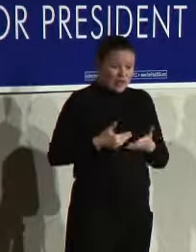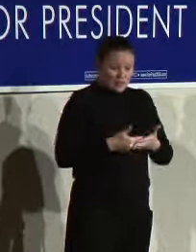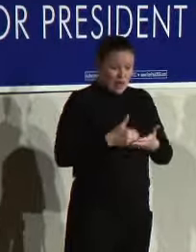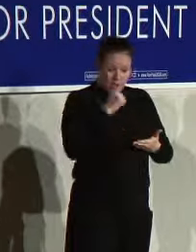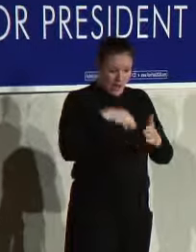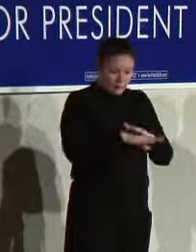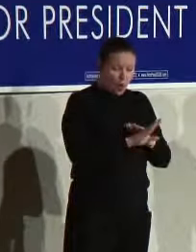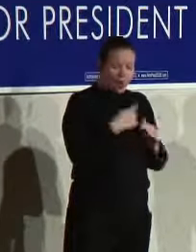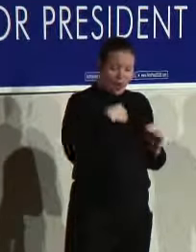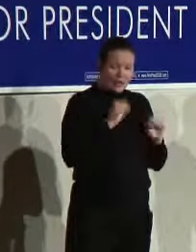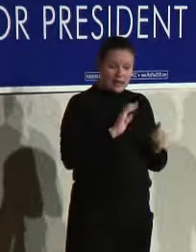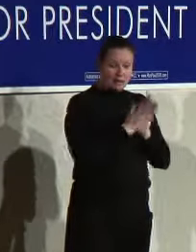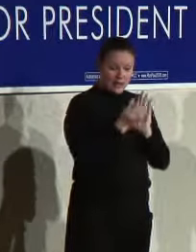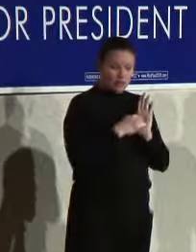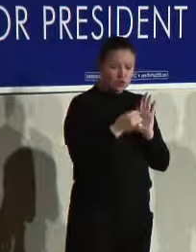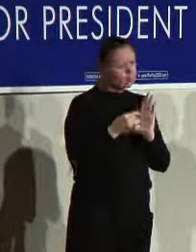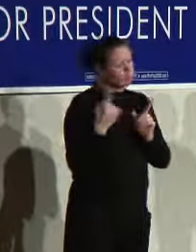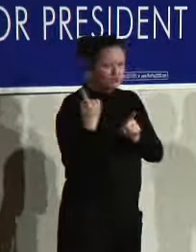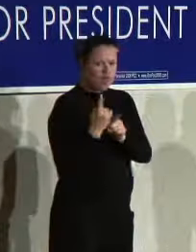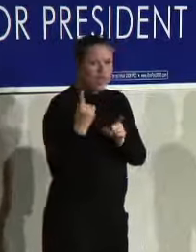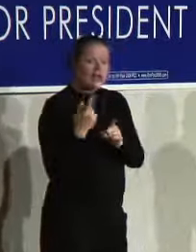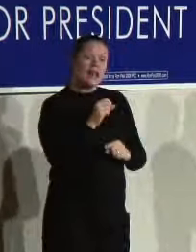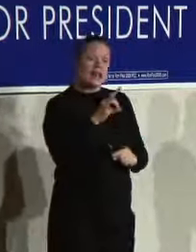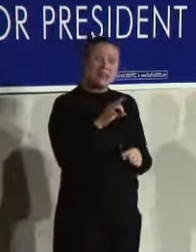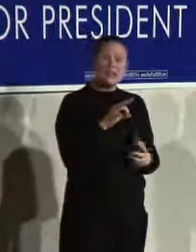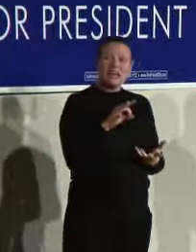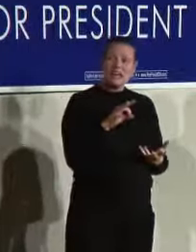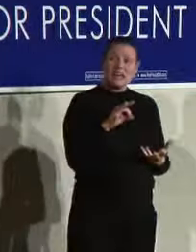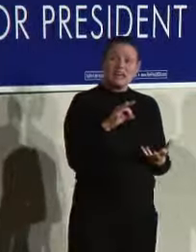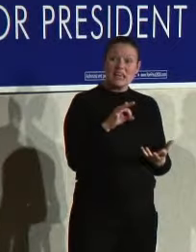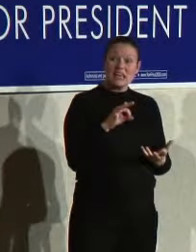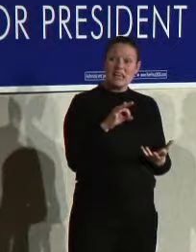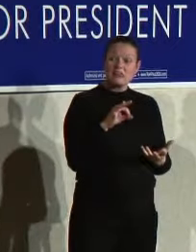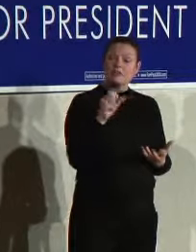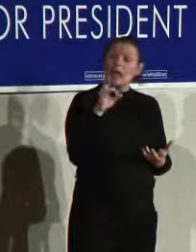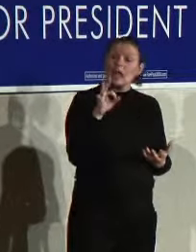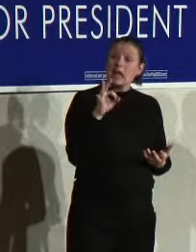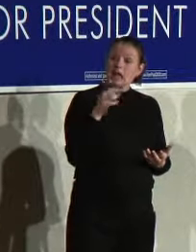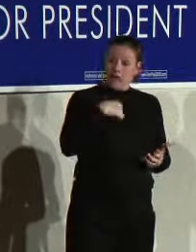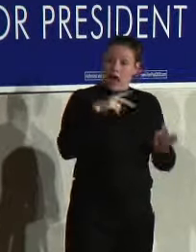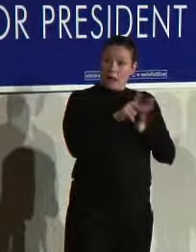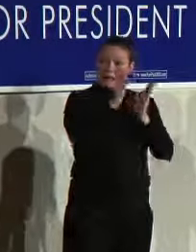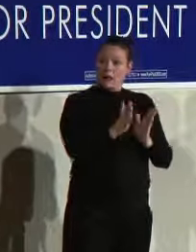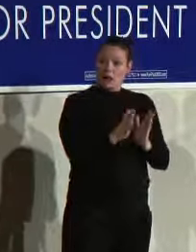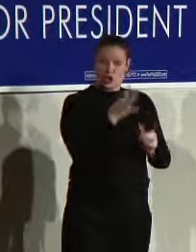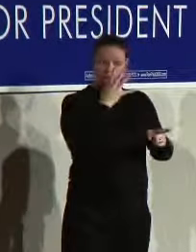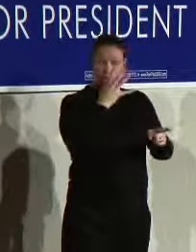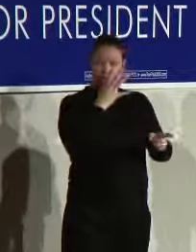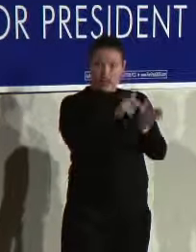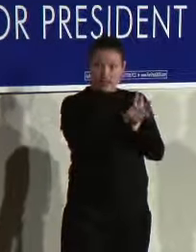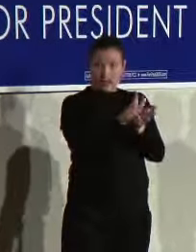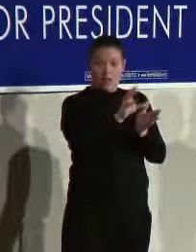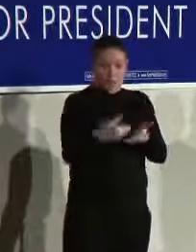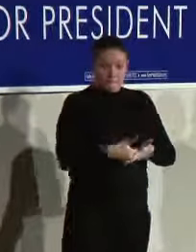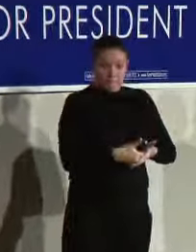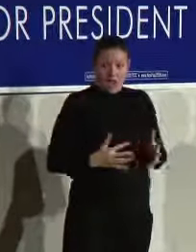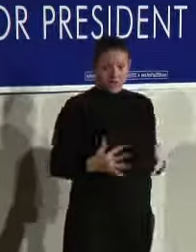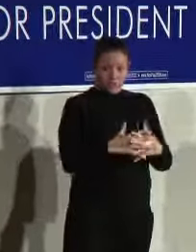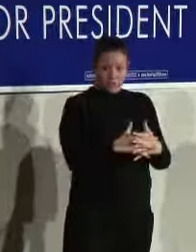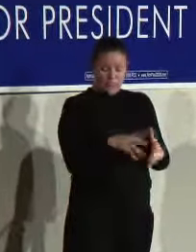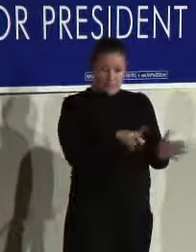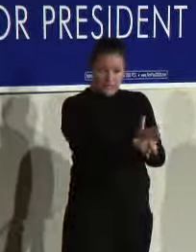and rightfully so. So if there's a homicide and to kill the mother and the child, there's a double homicide. If you're in an accident, you're liable. If you kill